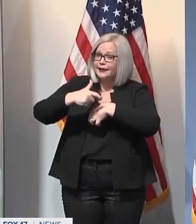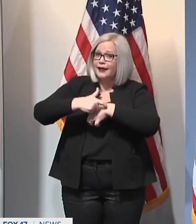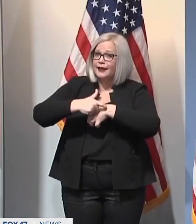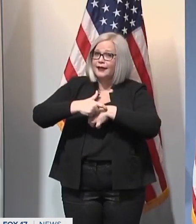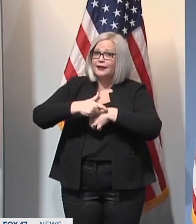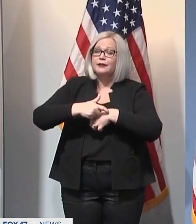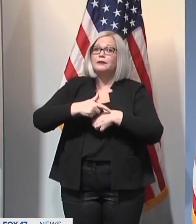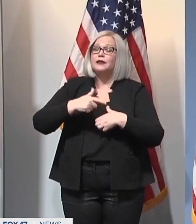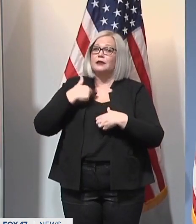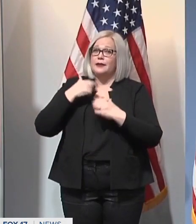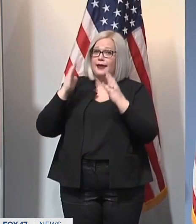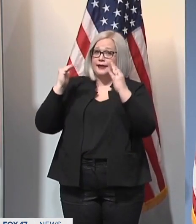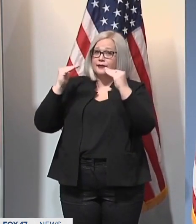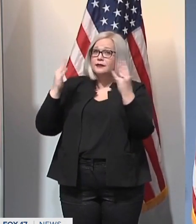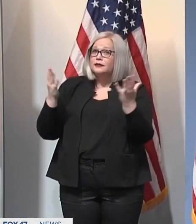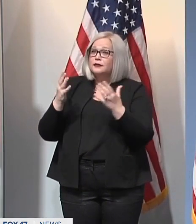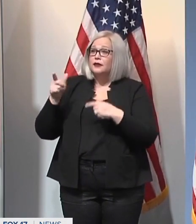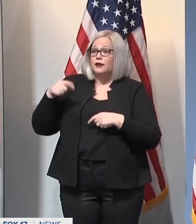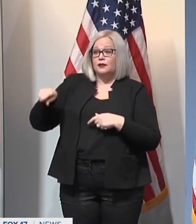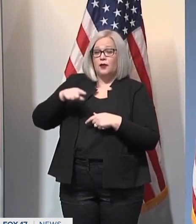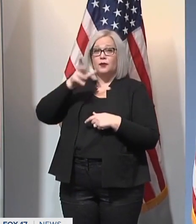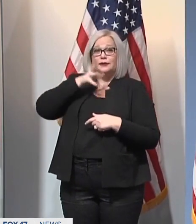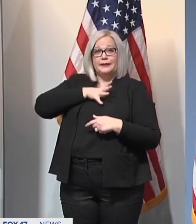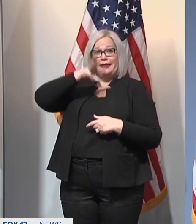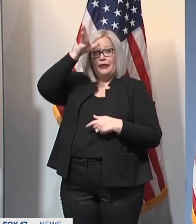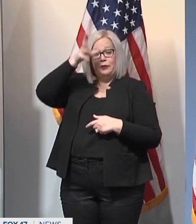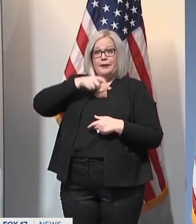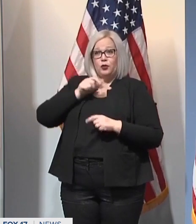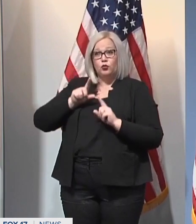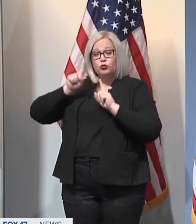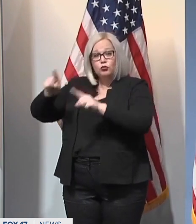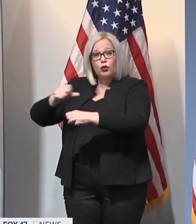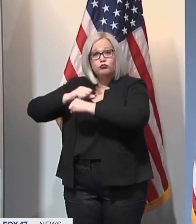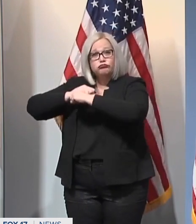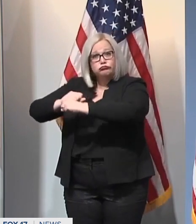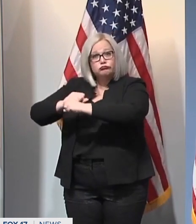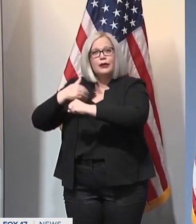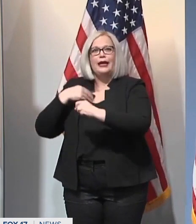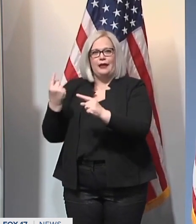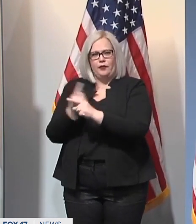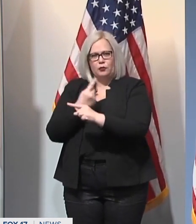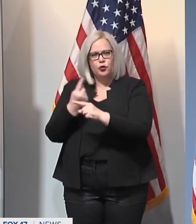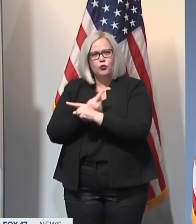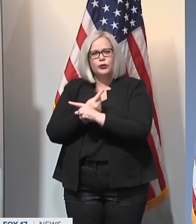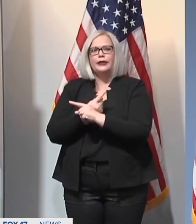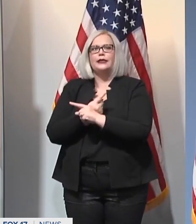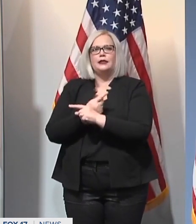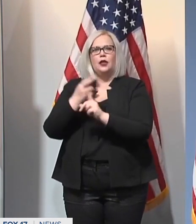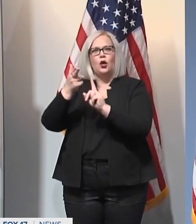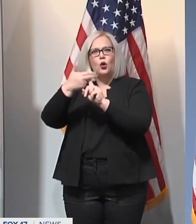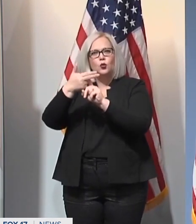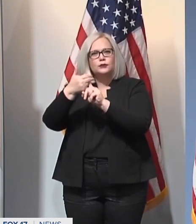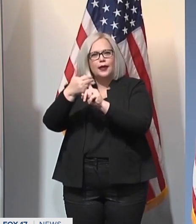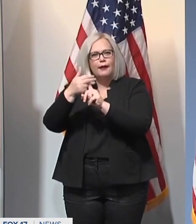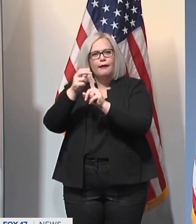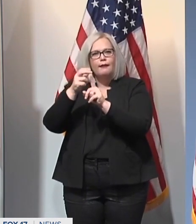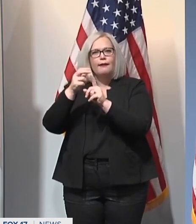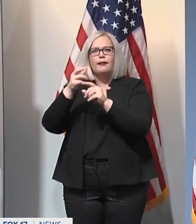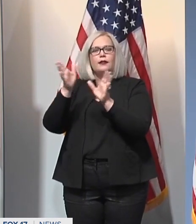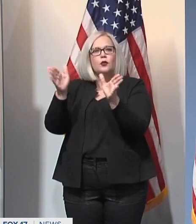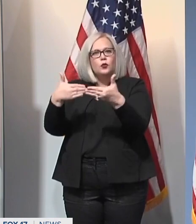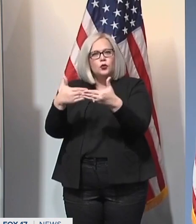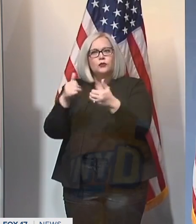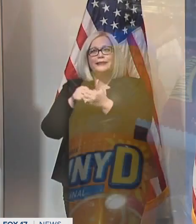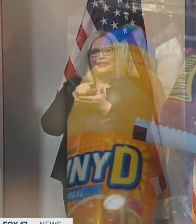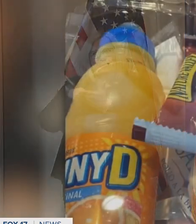That my expectation was that our guards, women and men, would have appropriate, proper hotel accommodations and a